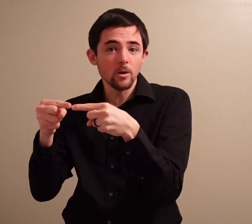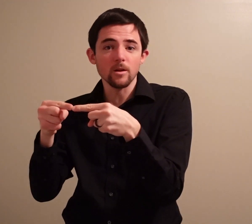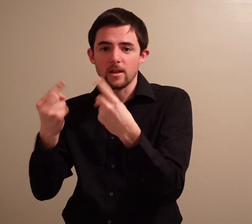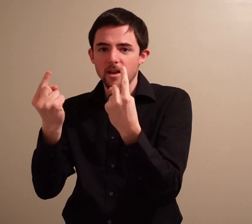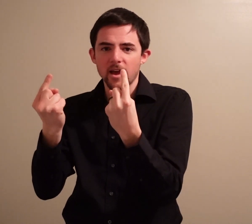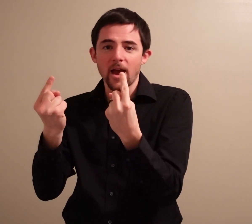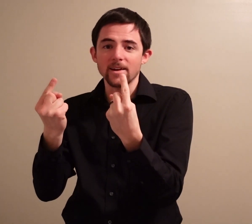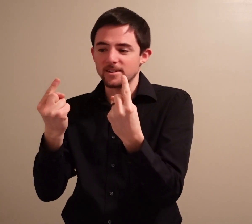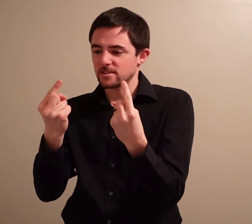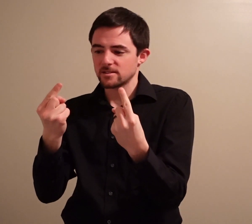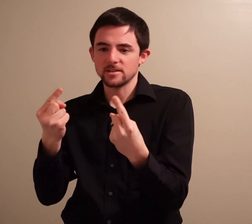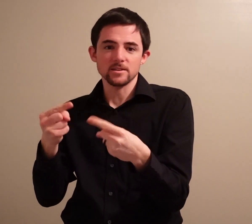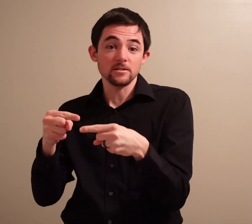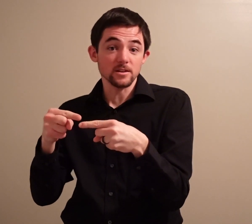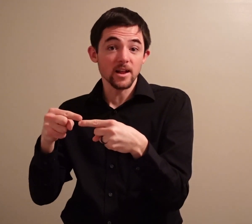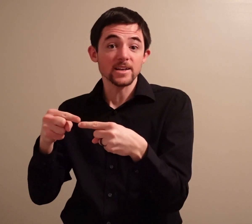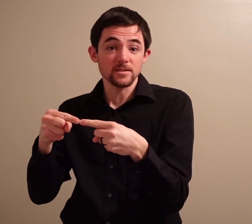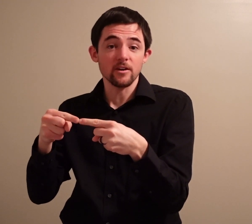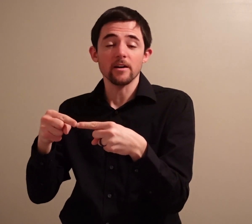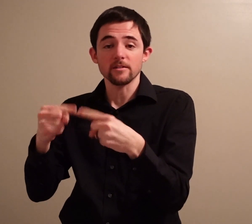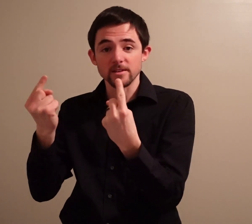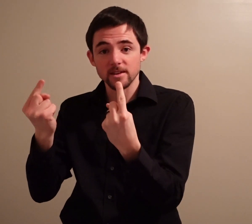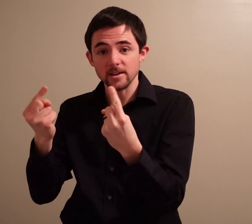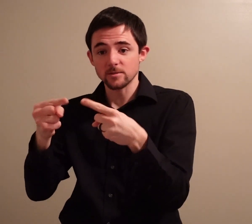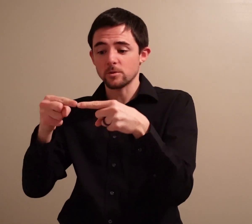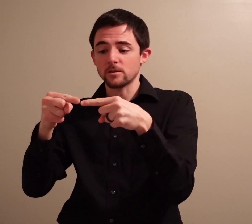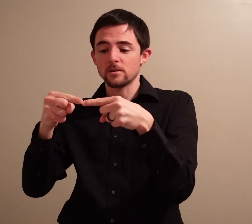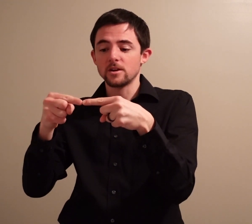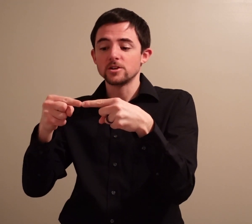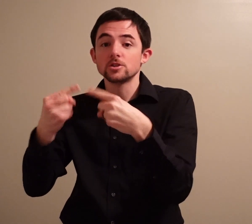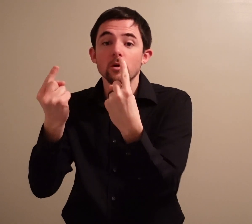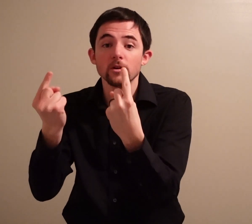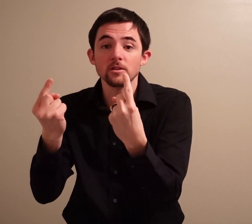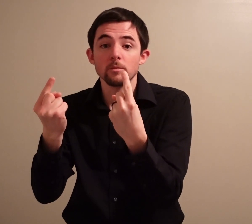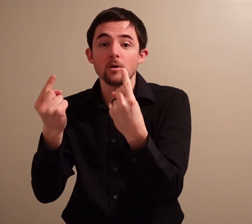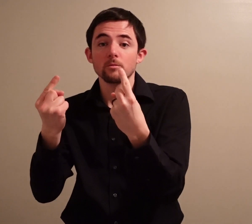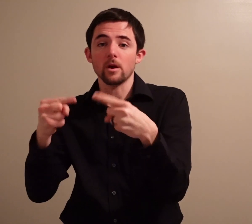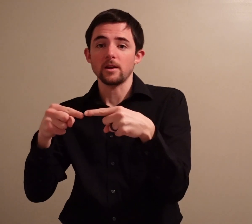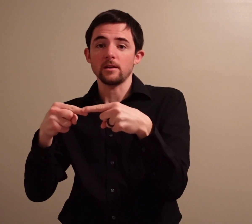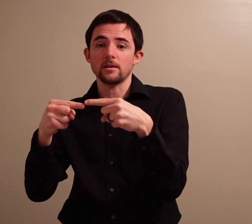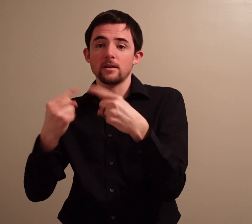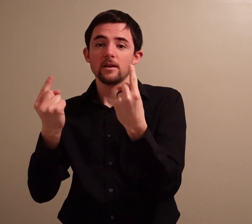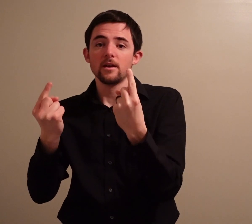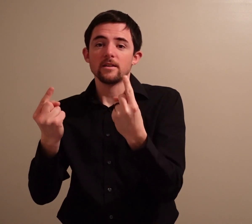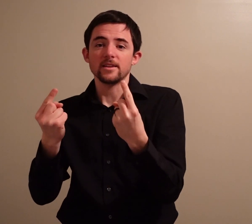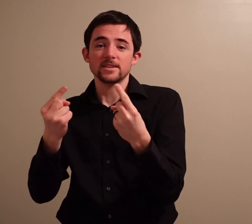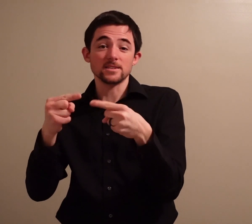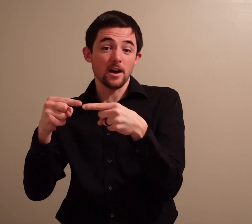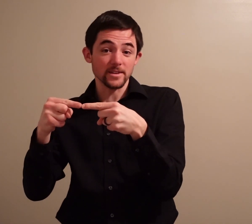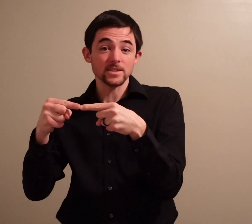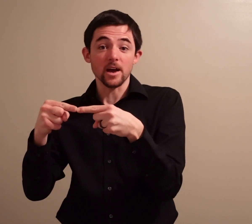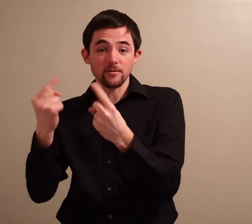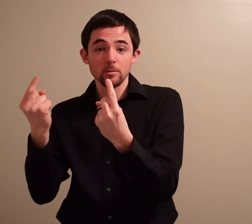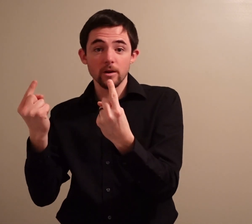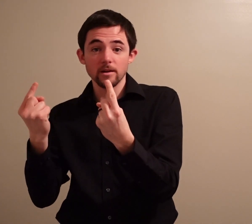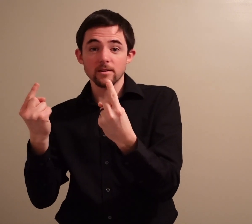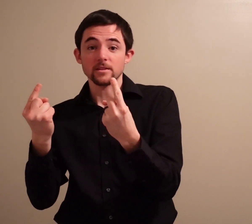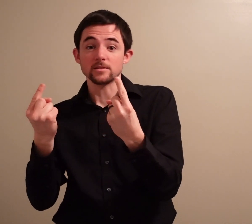visual and it's considered a classifier in this case. We're showing the bone breaking. This is not the sign for break. The